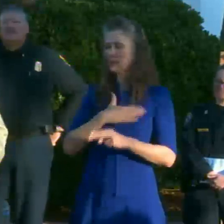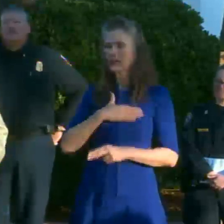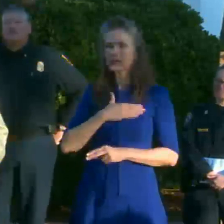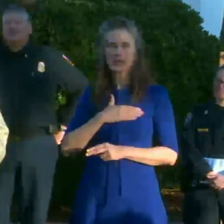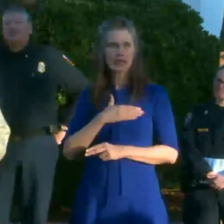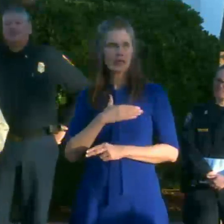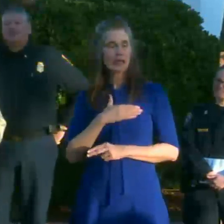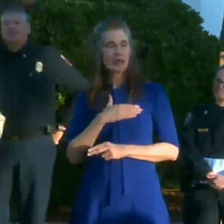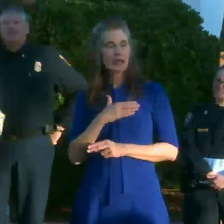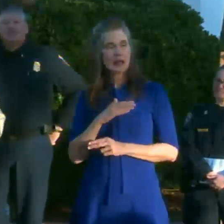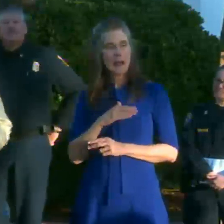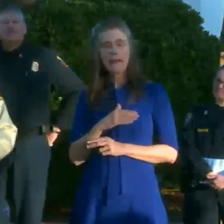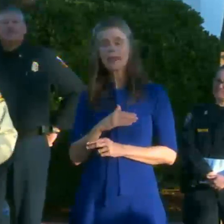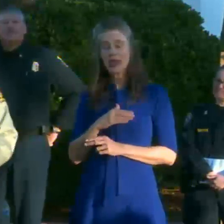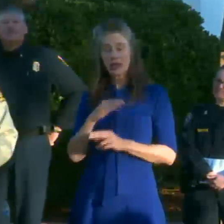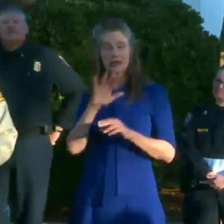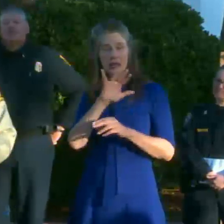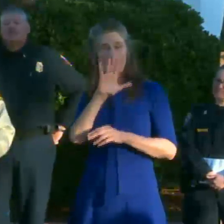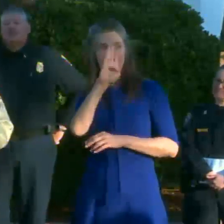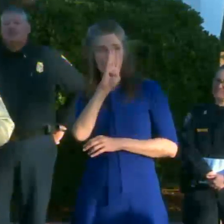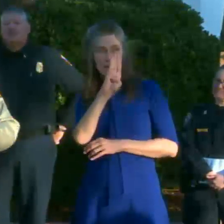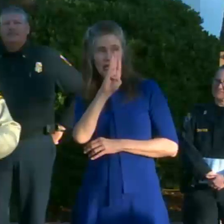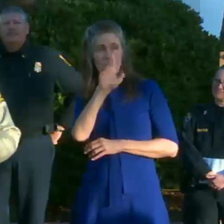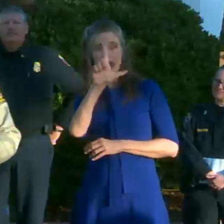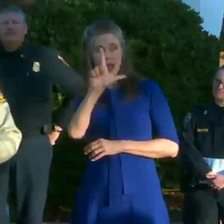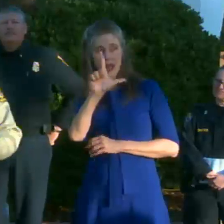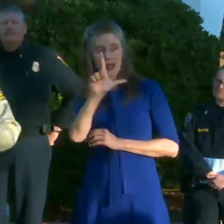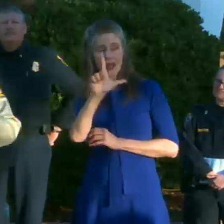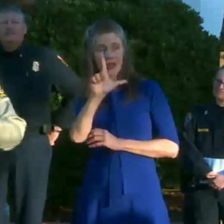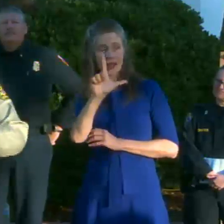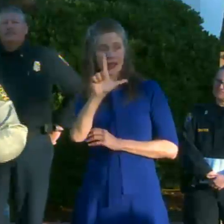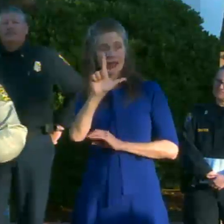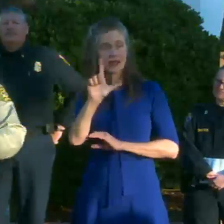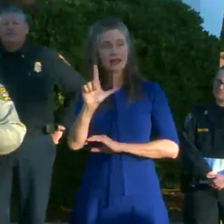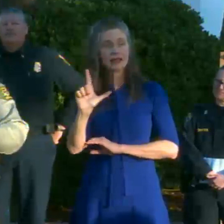On Bleckl, it's B-L.